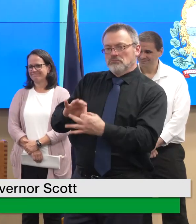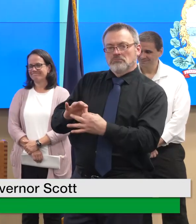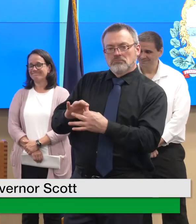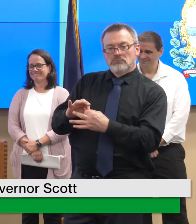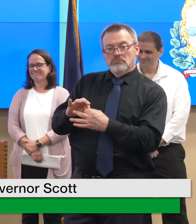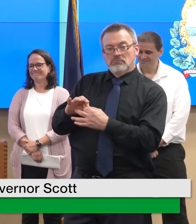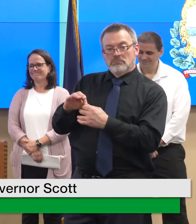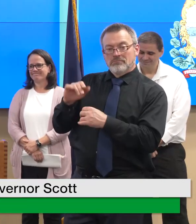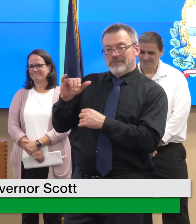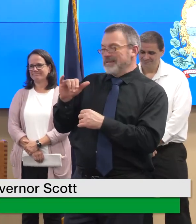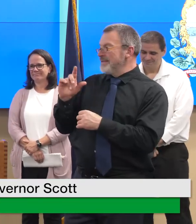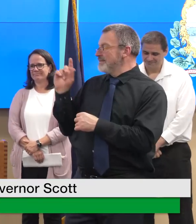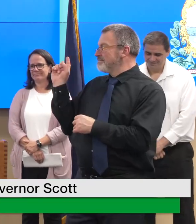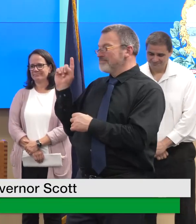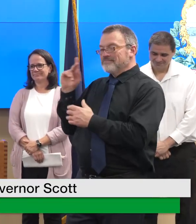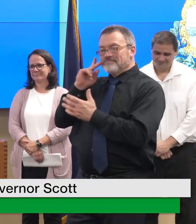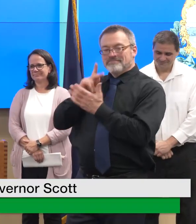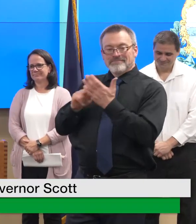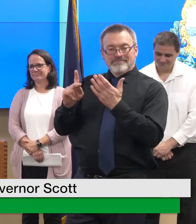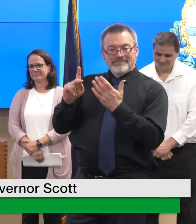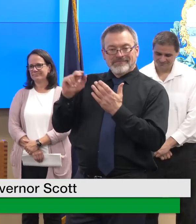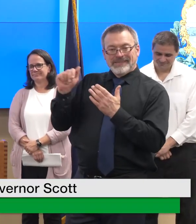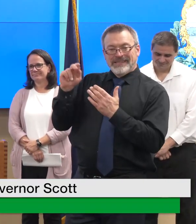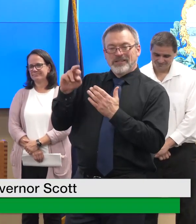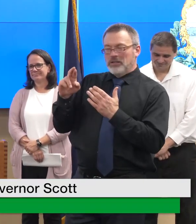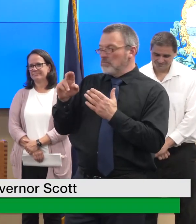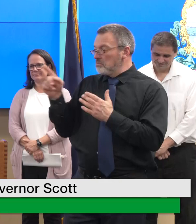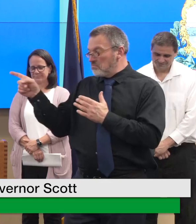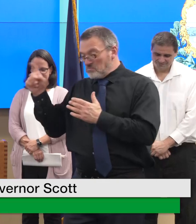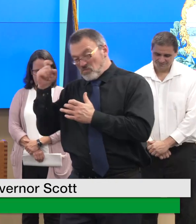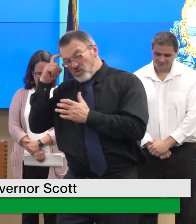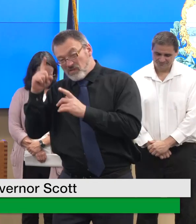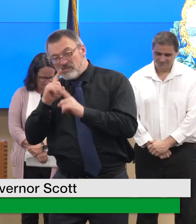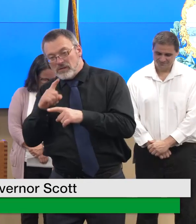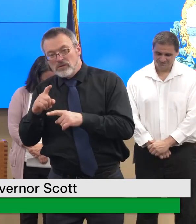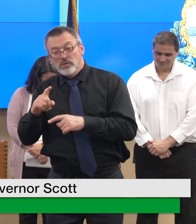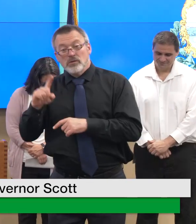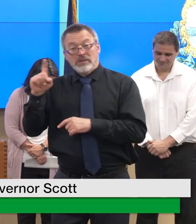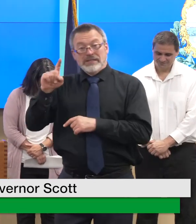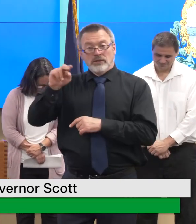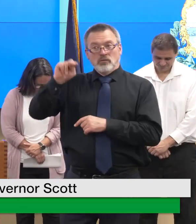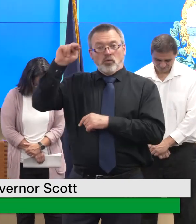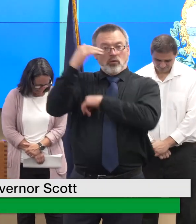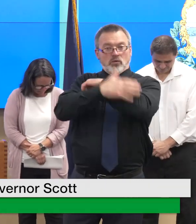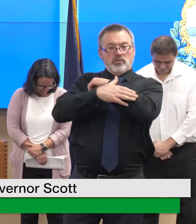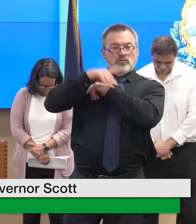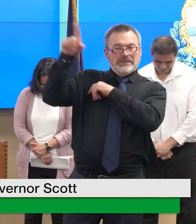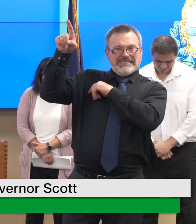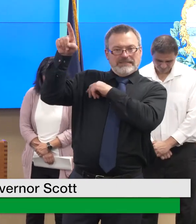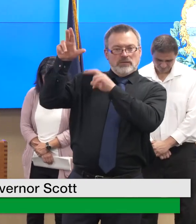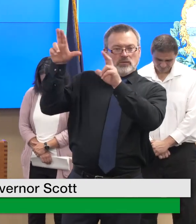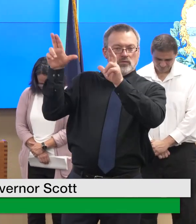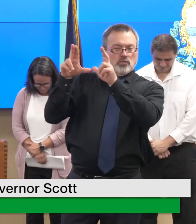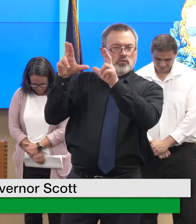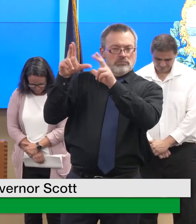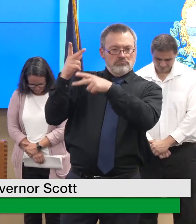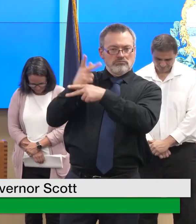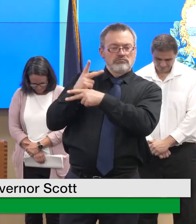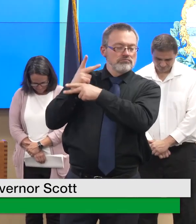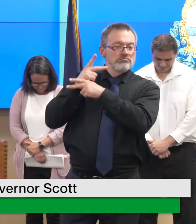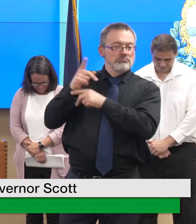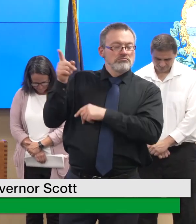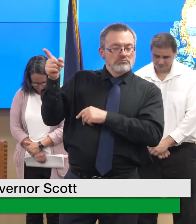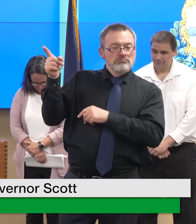Secretary Moore, maybe you, Governor, North Country Union Supervisor Union, North Country that is,